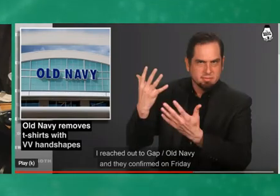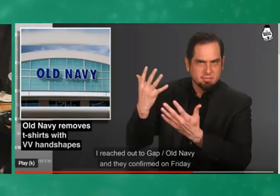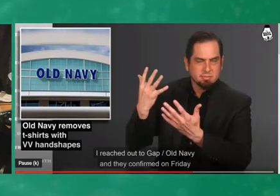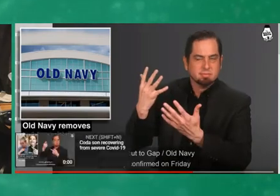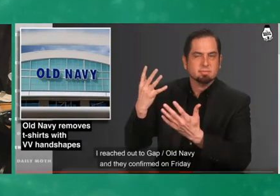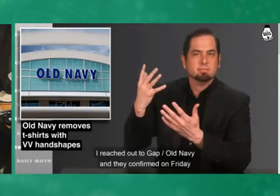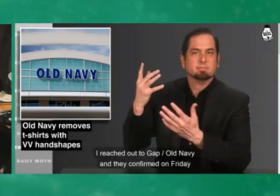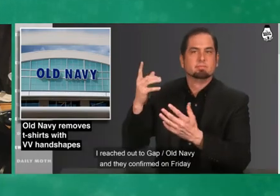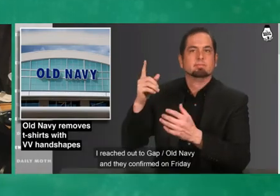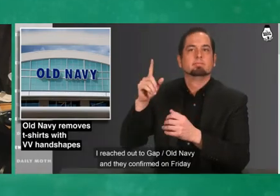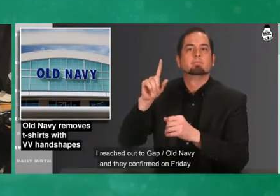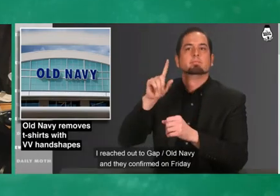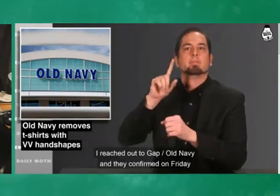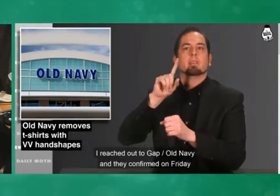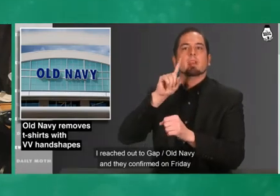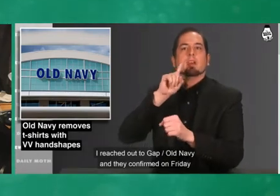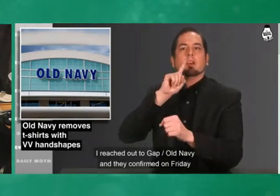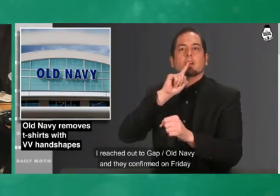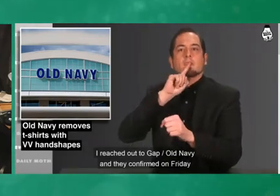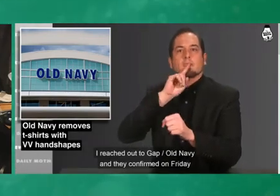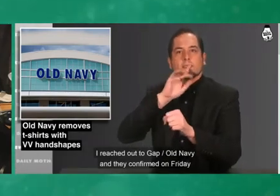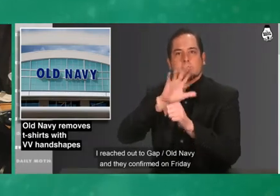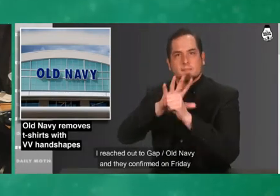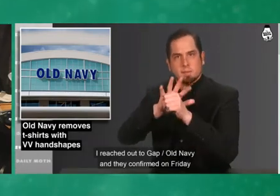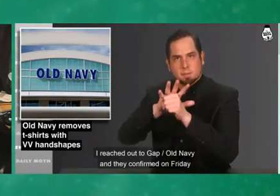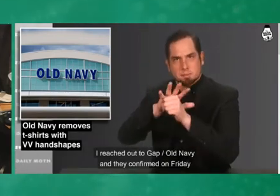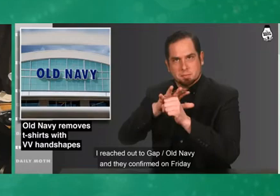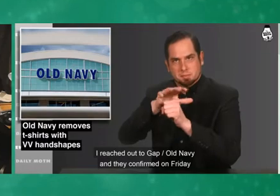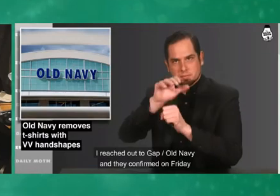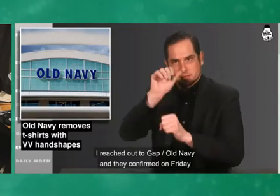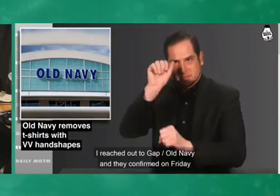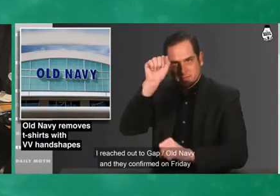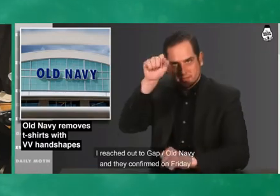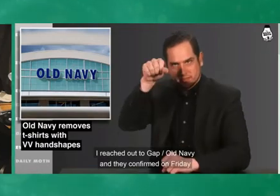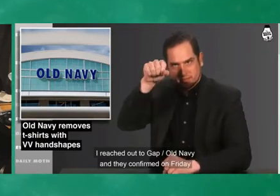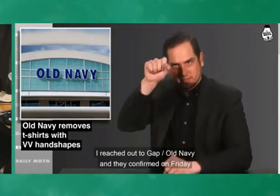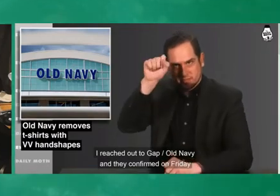Anyway. And so they were like,